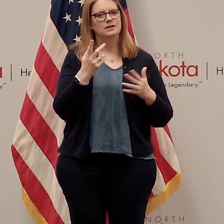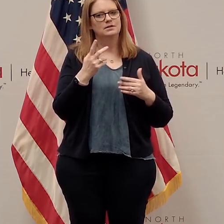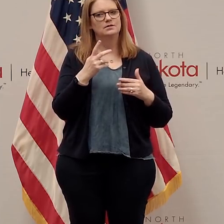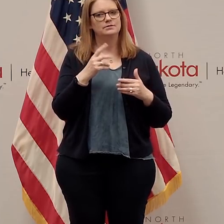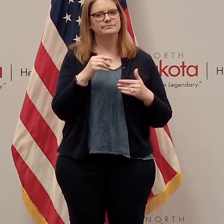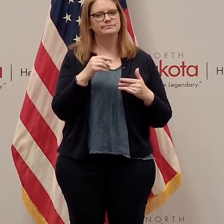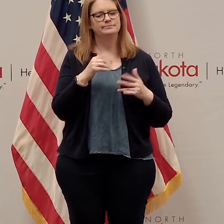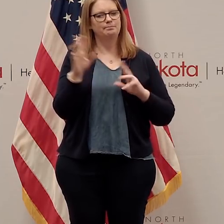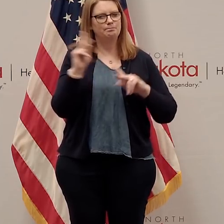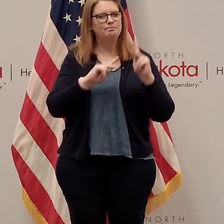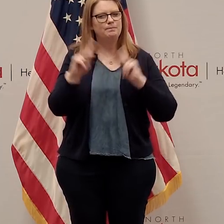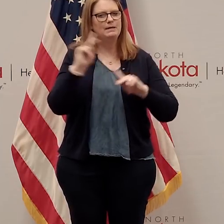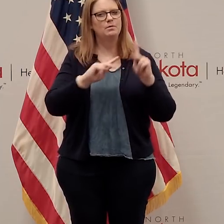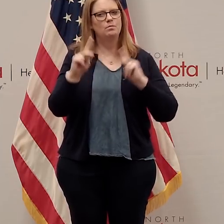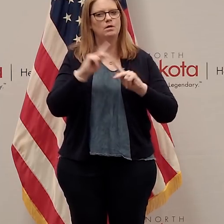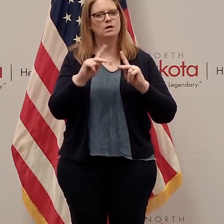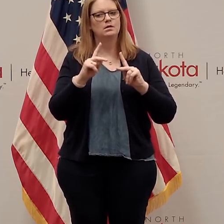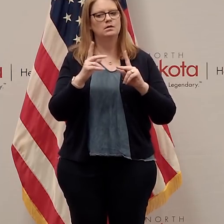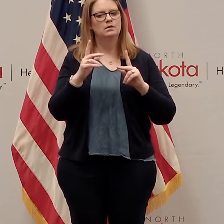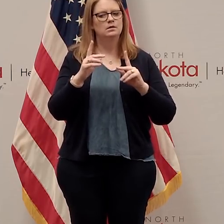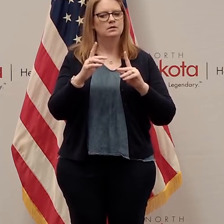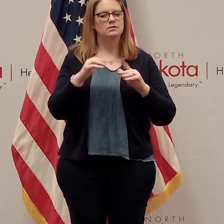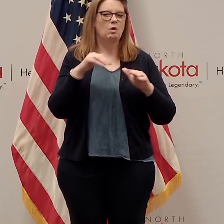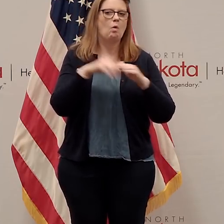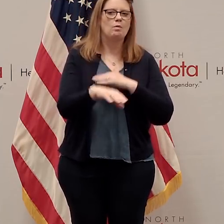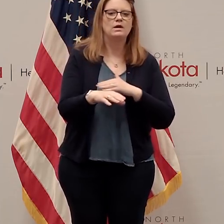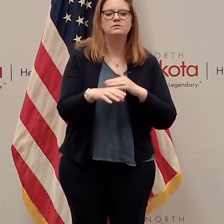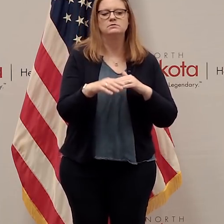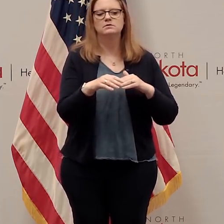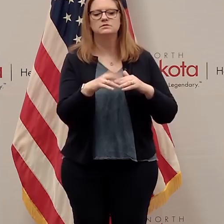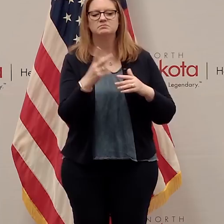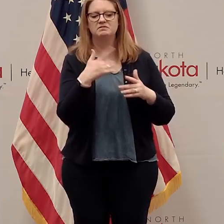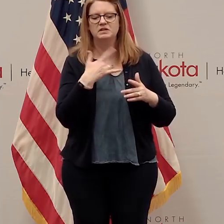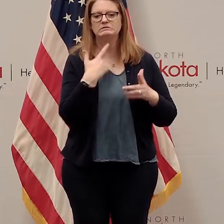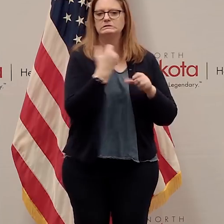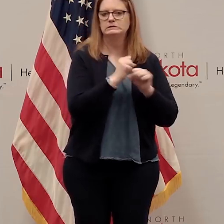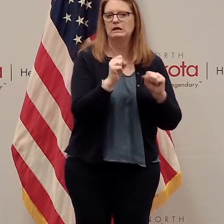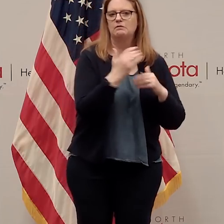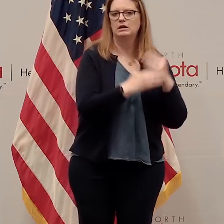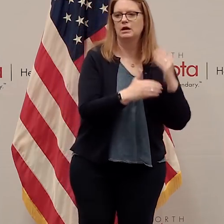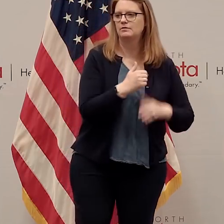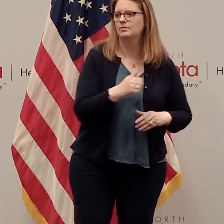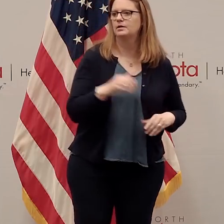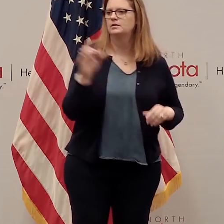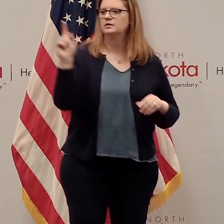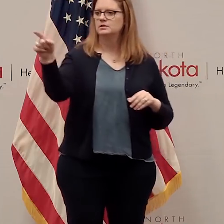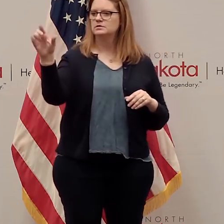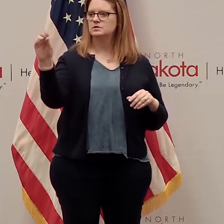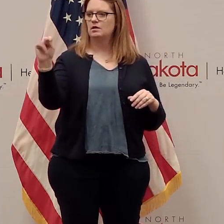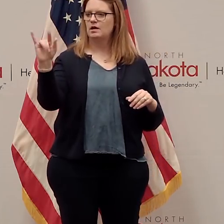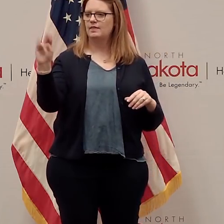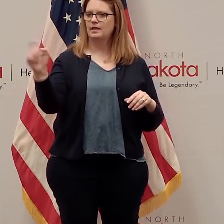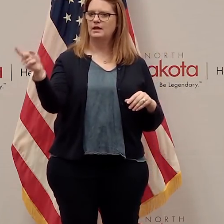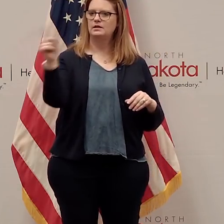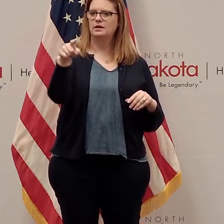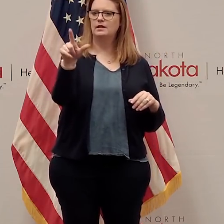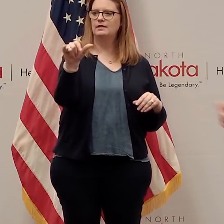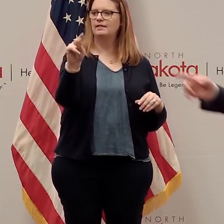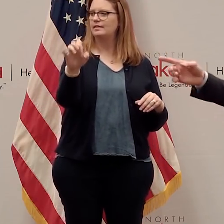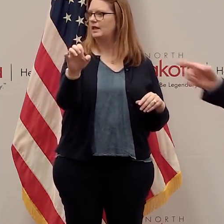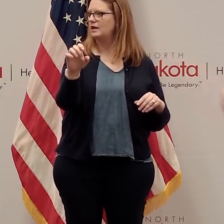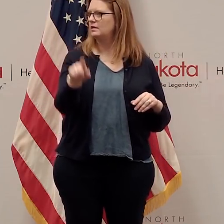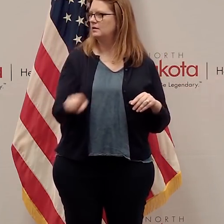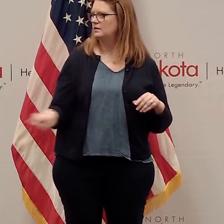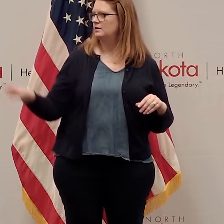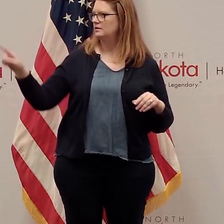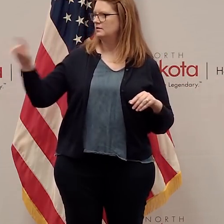this, because I think people will end up going to places where they feel safe and comfortable. We're going online, then Lane, and then we change the